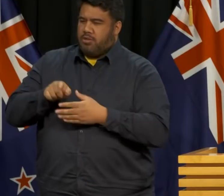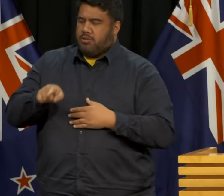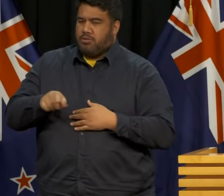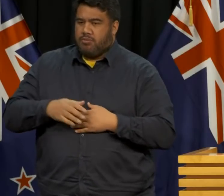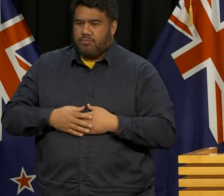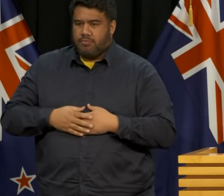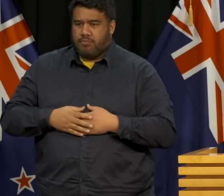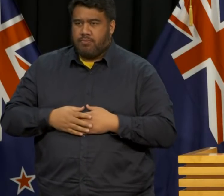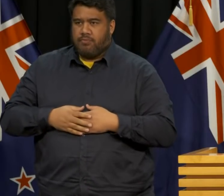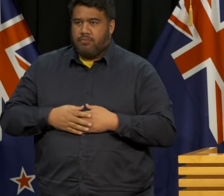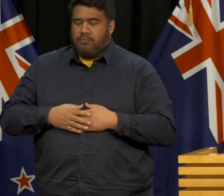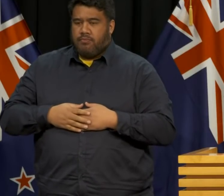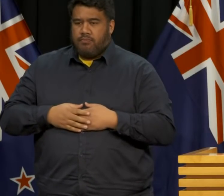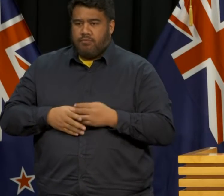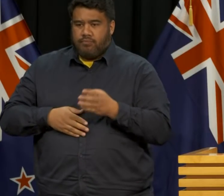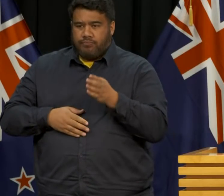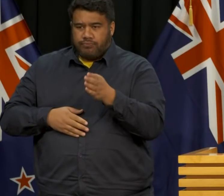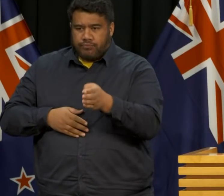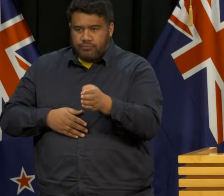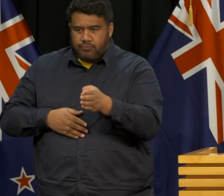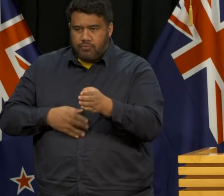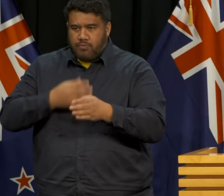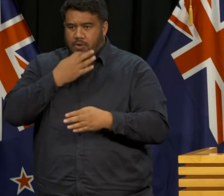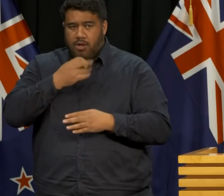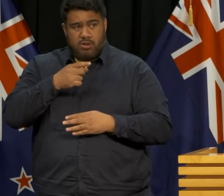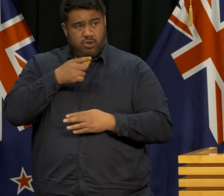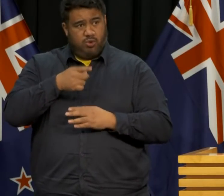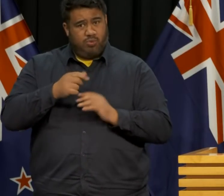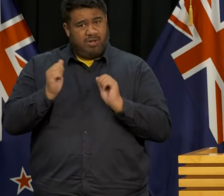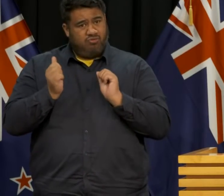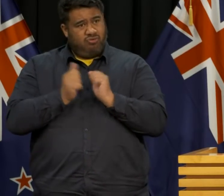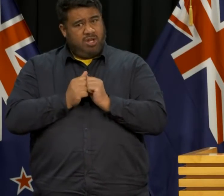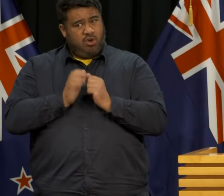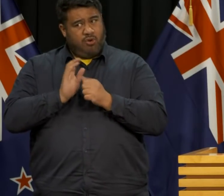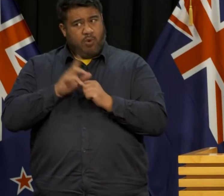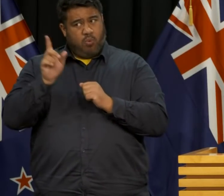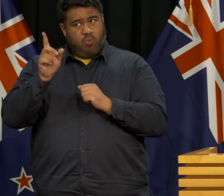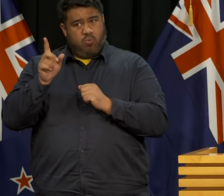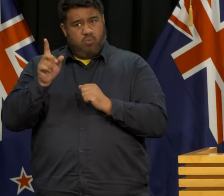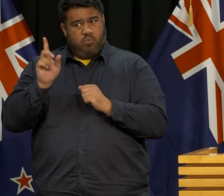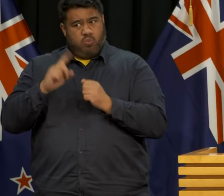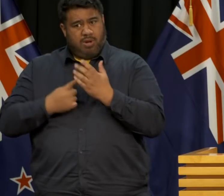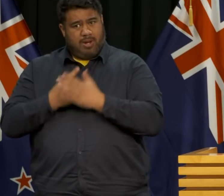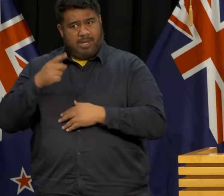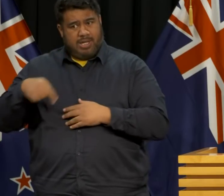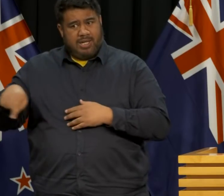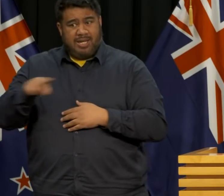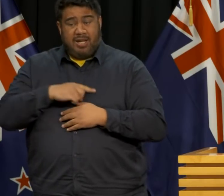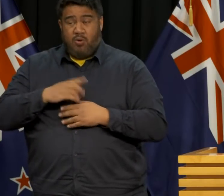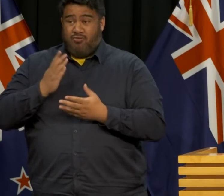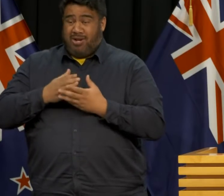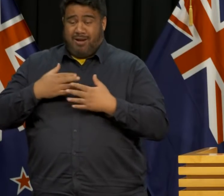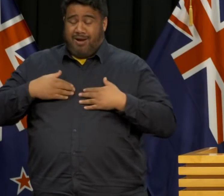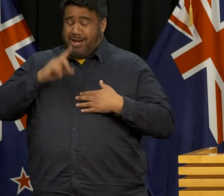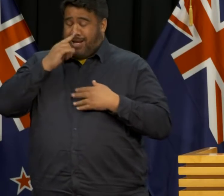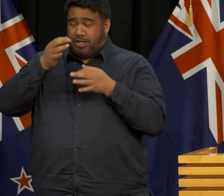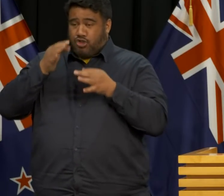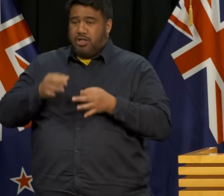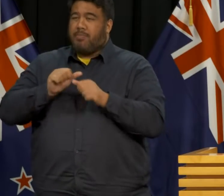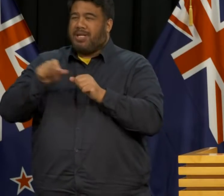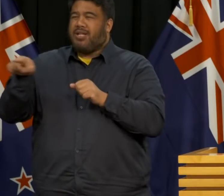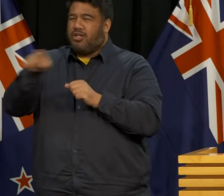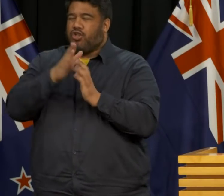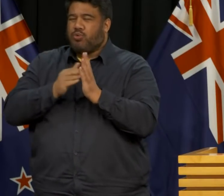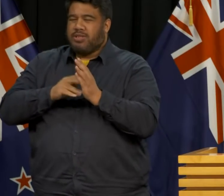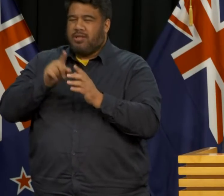On the Police Association is saying... Look, again, I think the public of New Zealand and all of you will make your own judgments about that. The